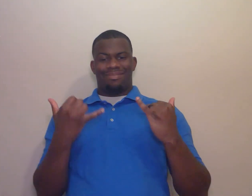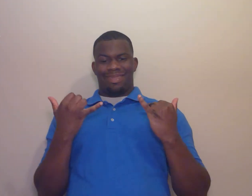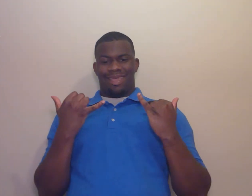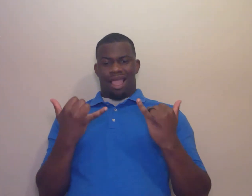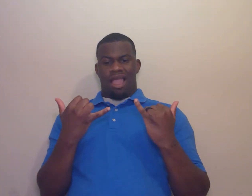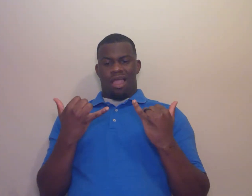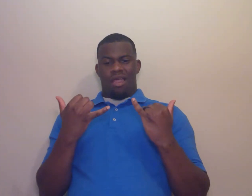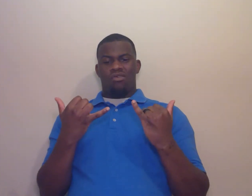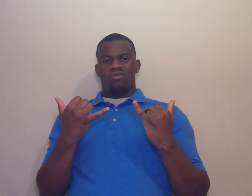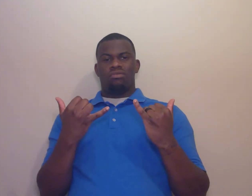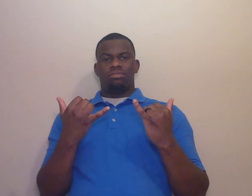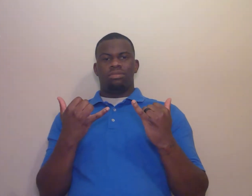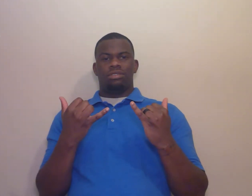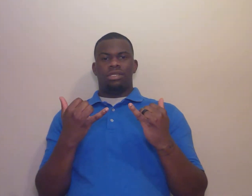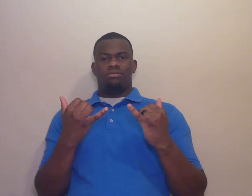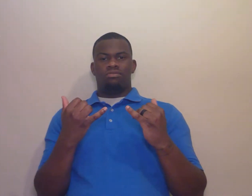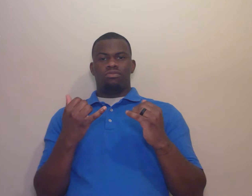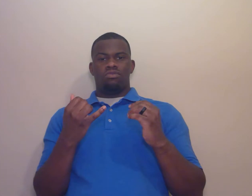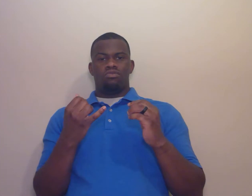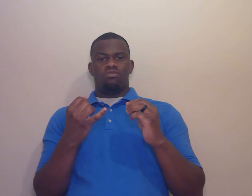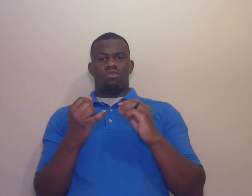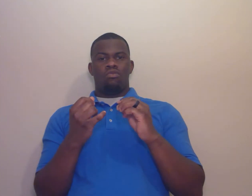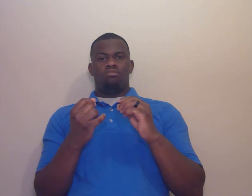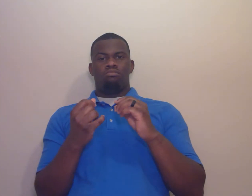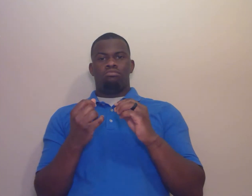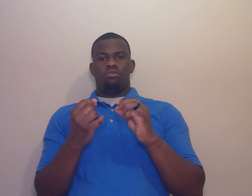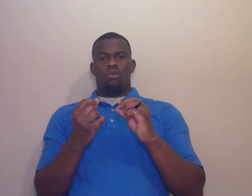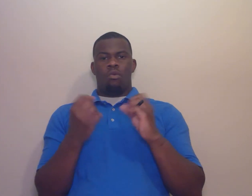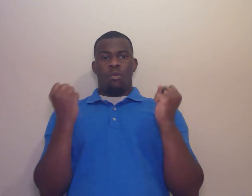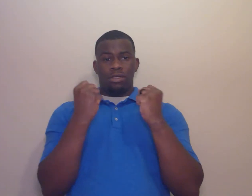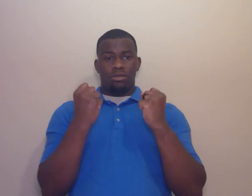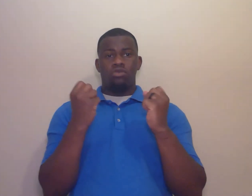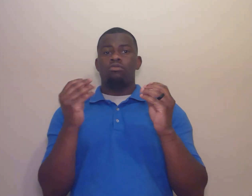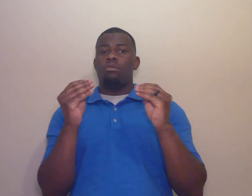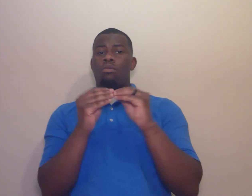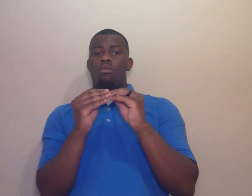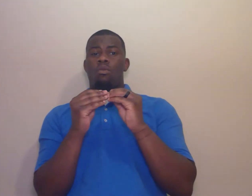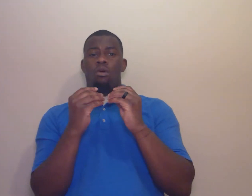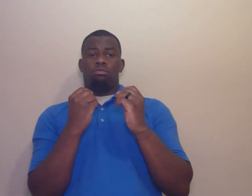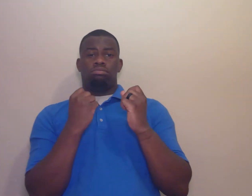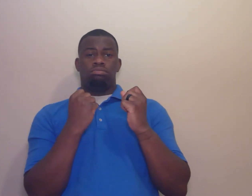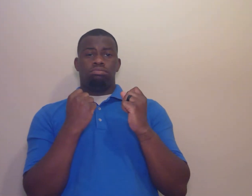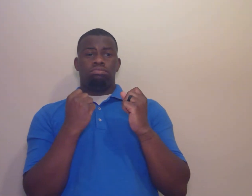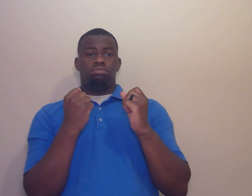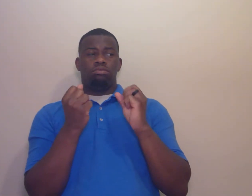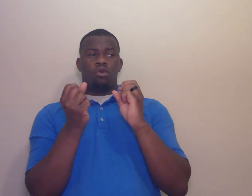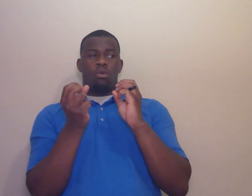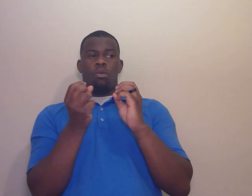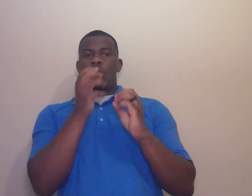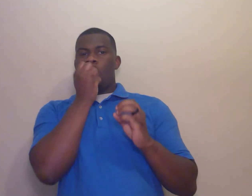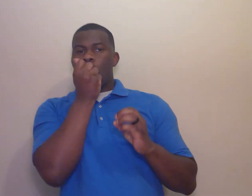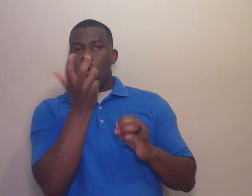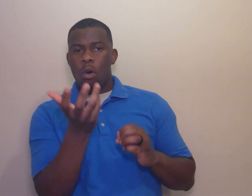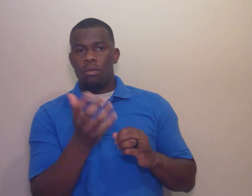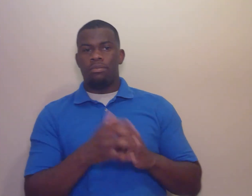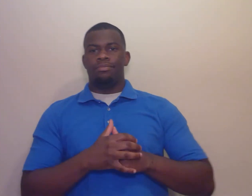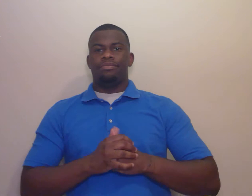venture further up north. Higher temperatures are also boosting their reproduction cycle. Among other explanations,